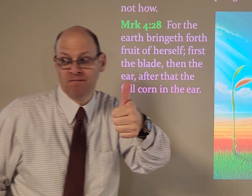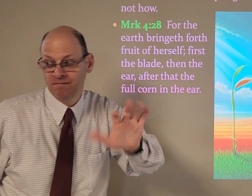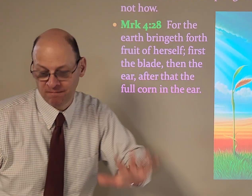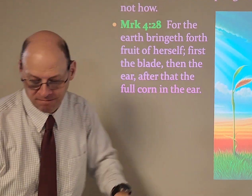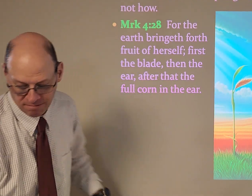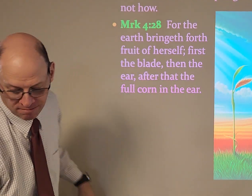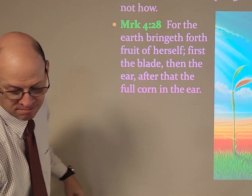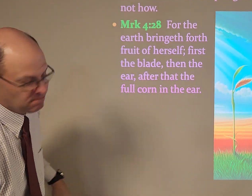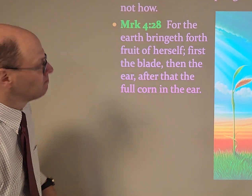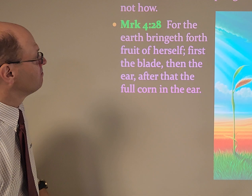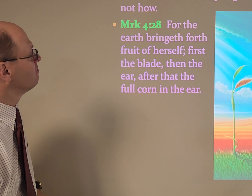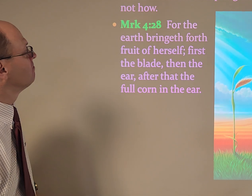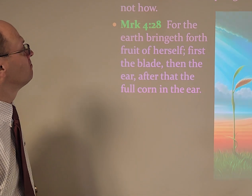All right.